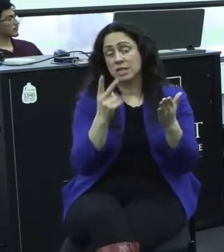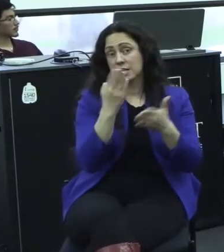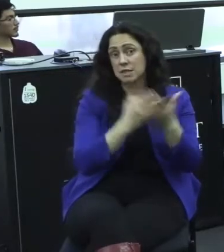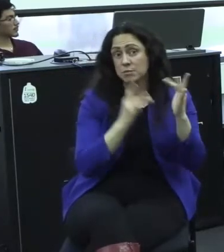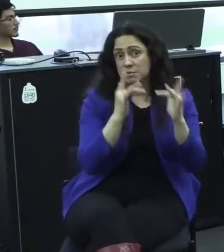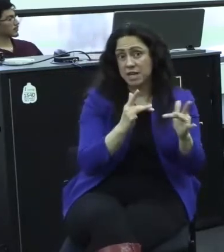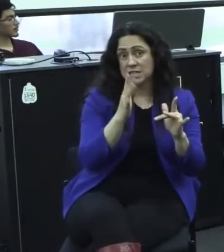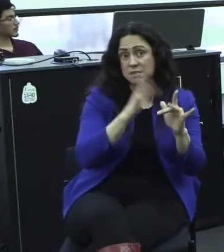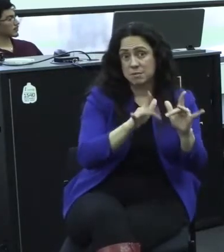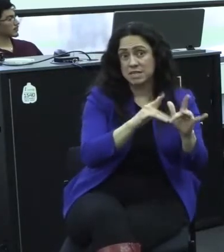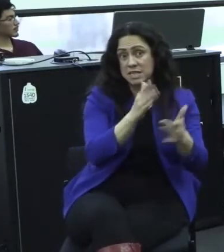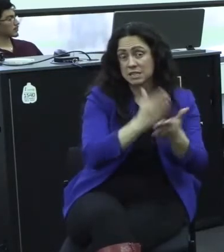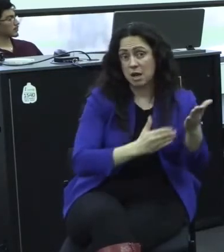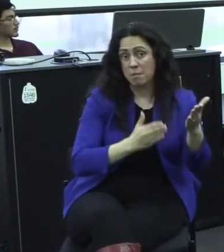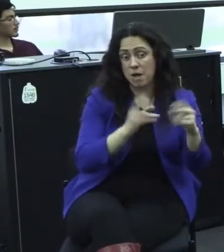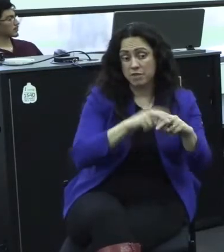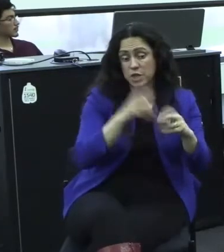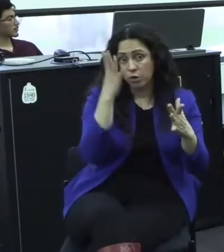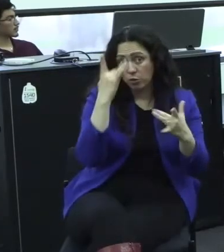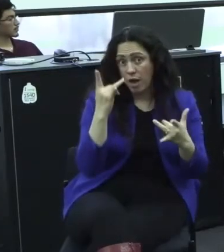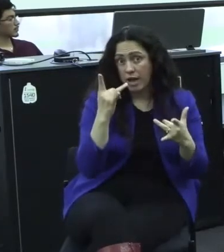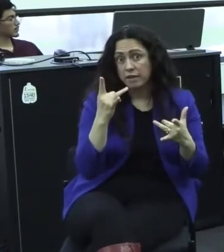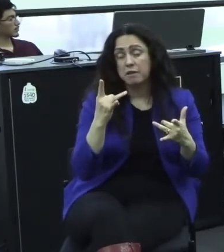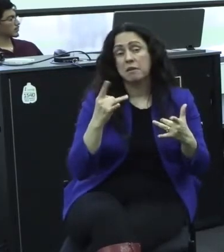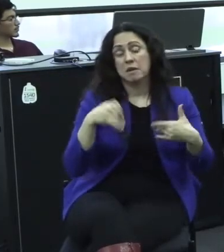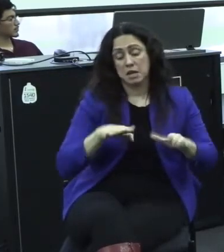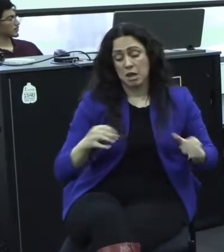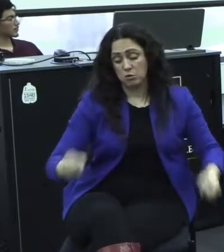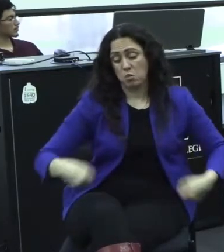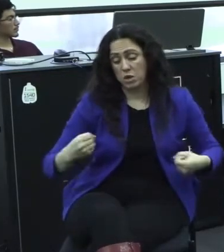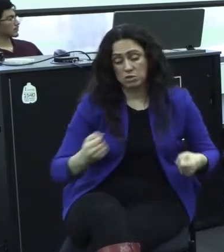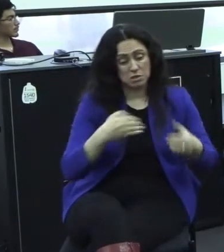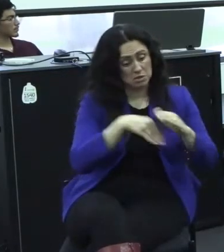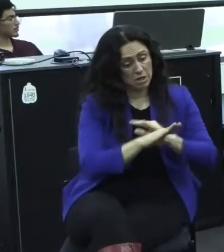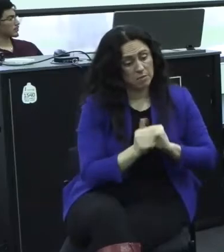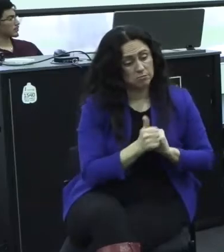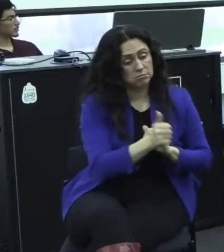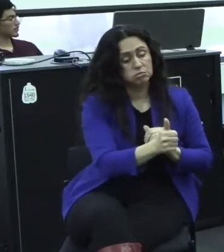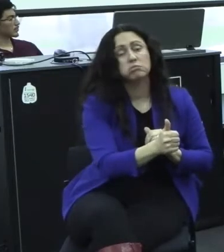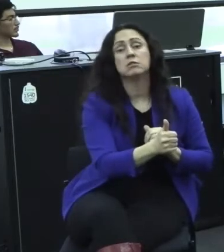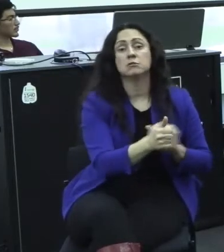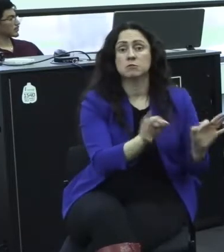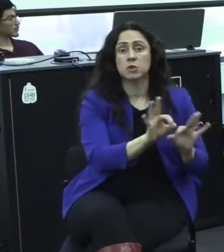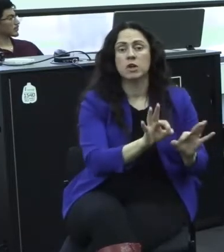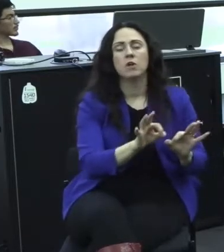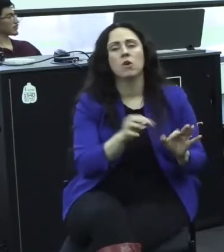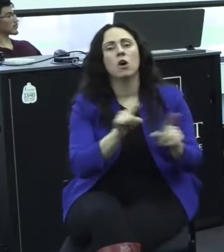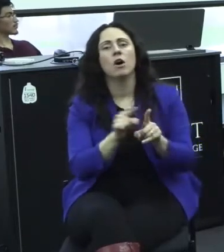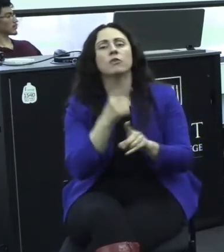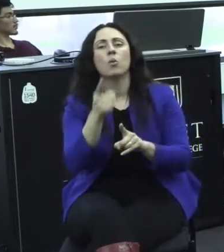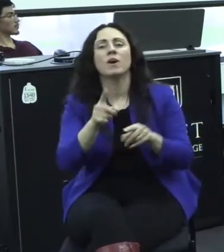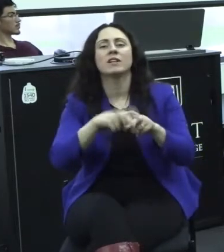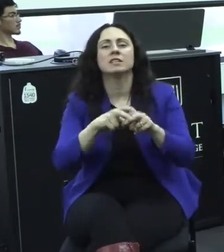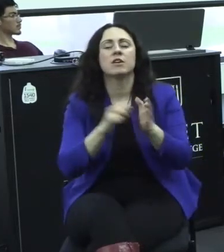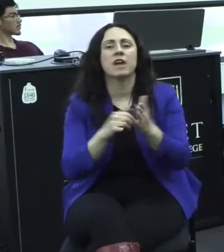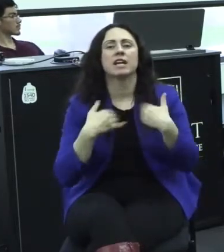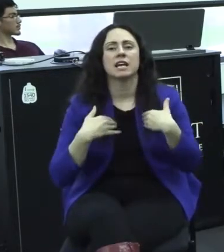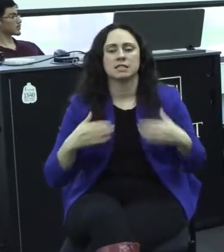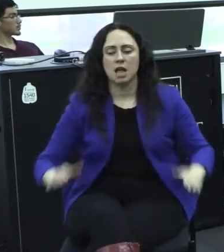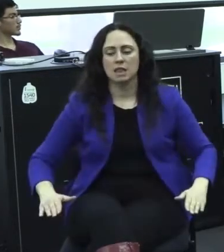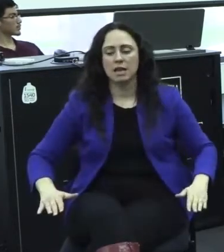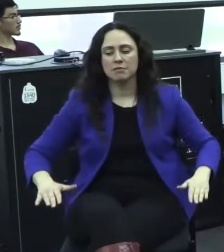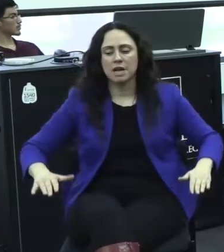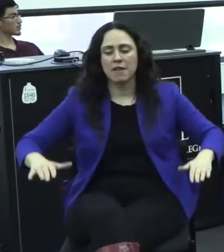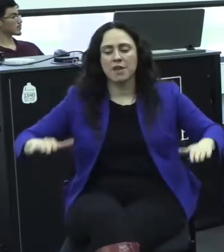some of the chairs, and that's giving space for wheelchairs to come in. But it can be also one of the chairs that has a lift on the arm so somebody